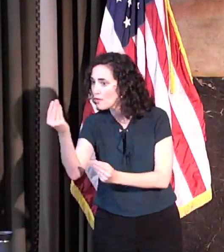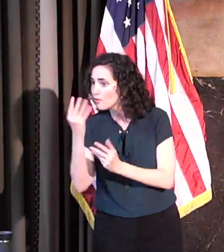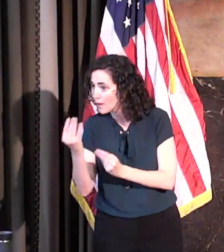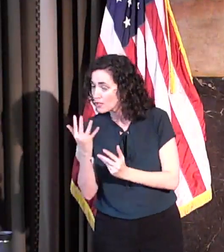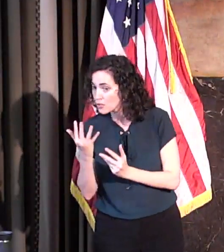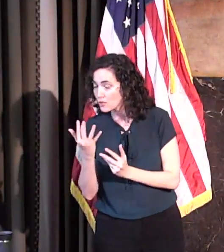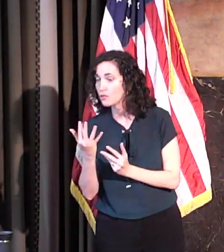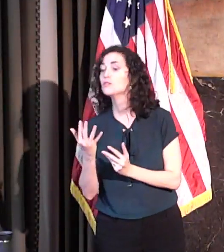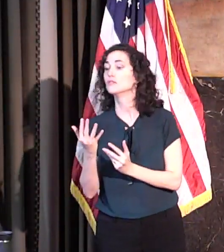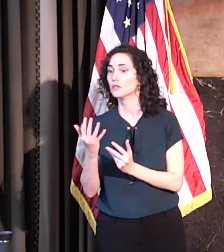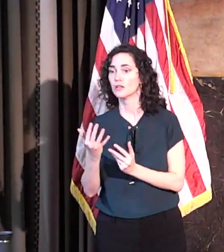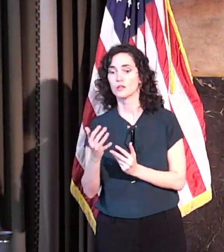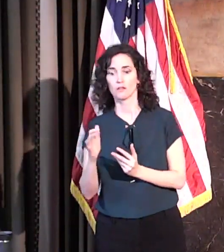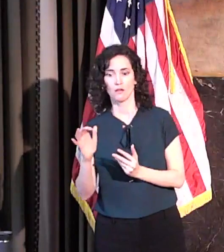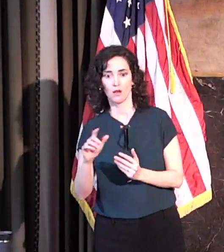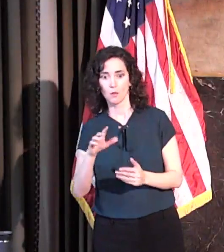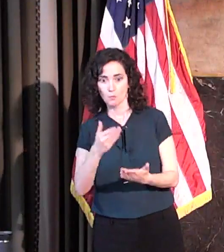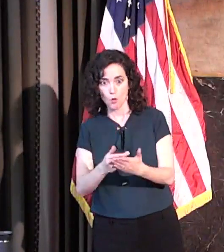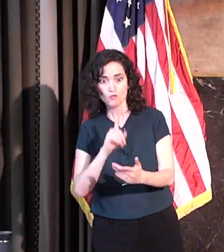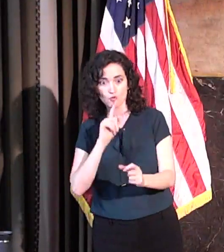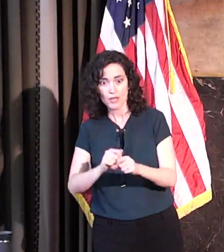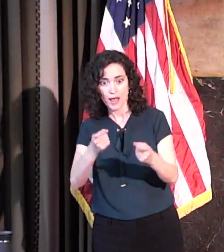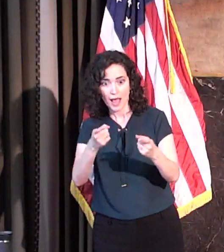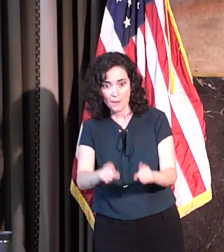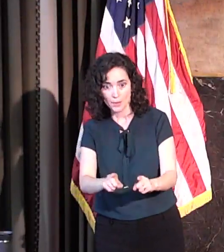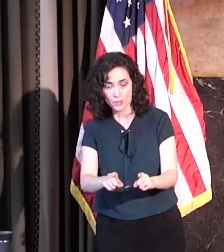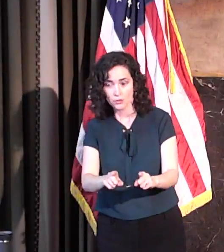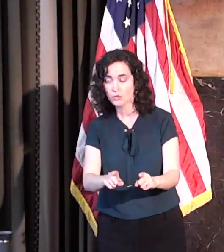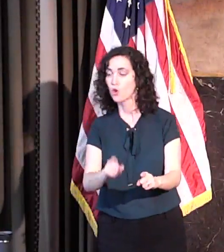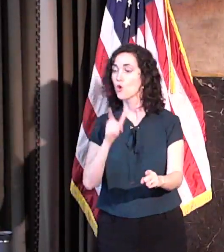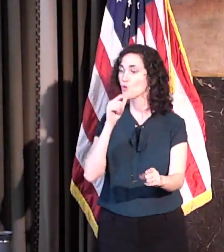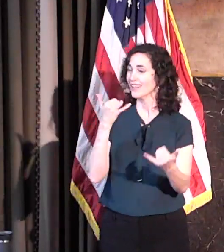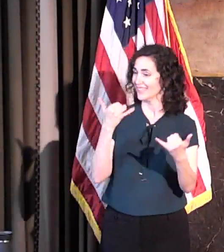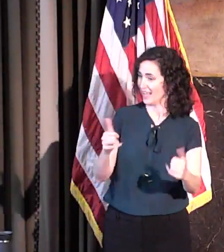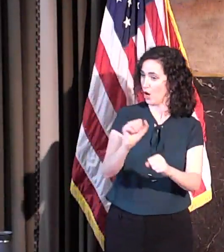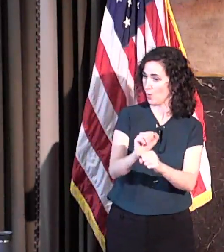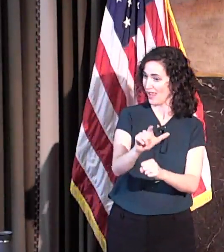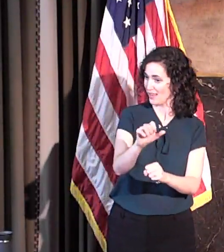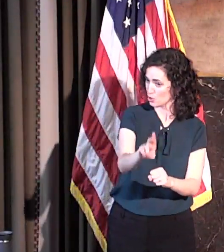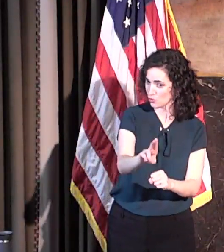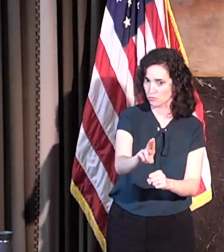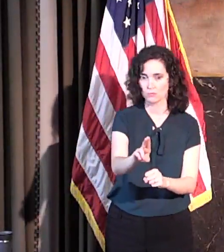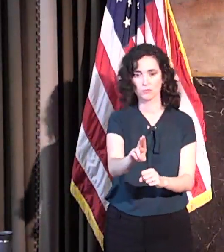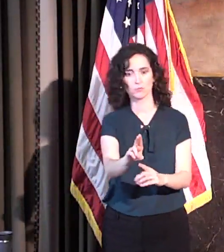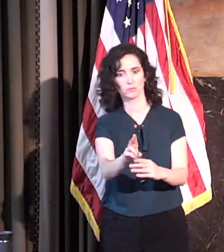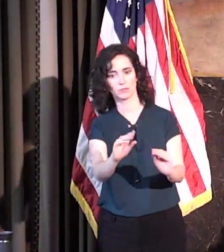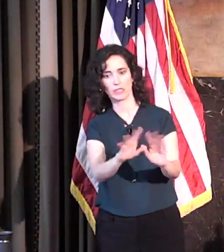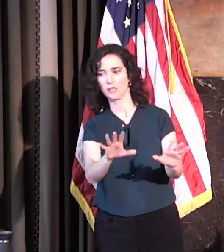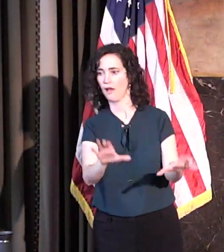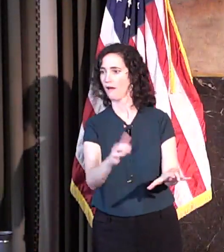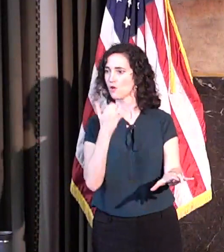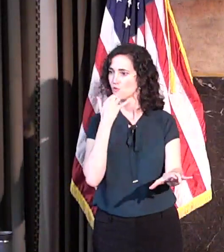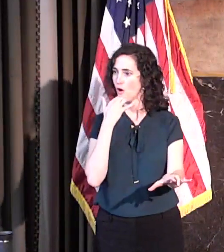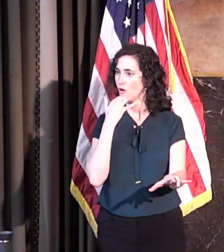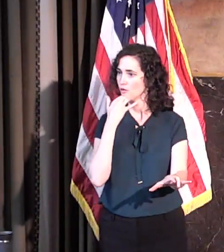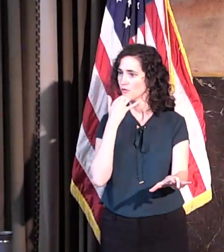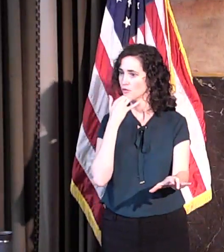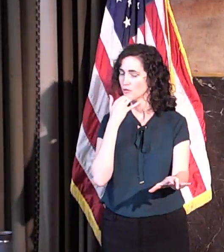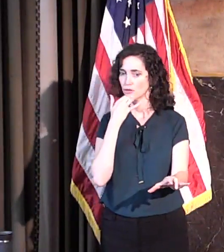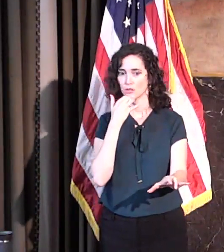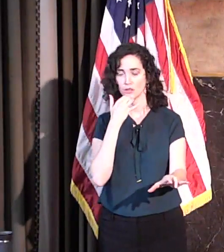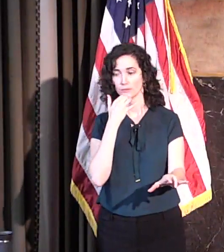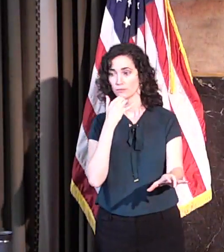developed and determined to be true that casts current employees of LSU in a bad light to the point that they